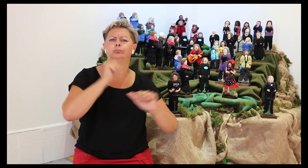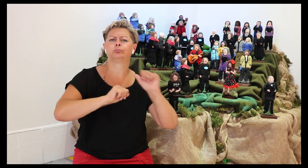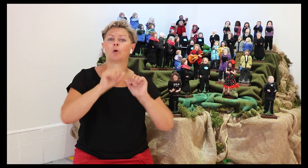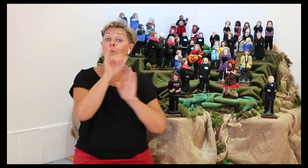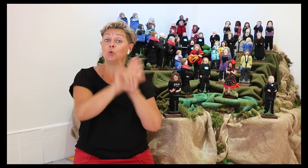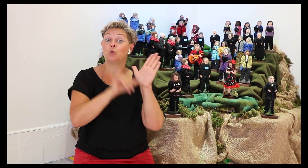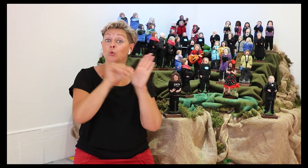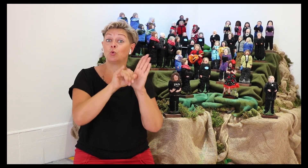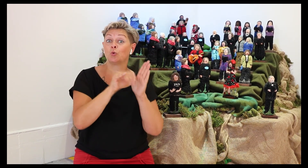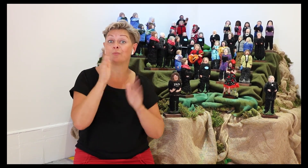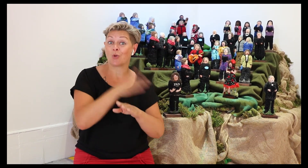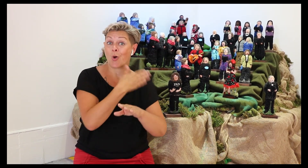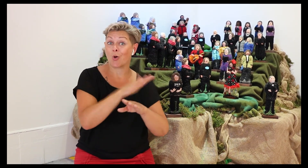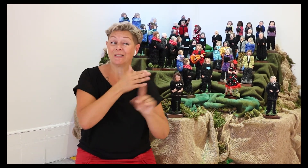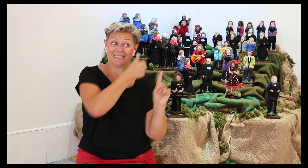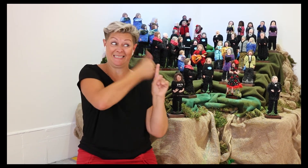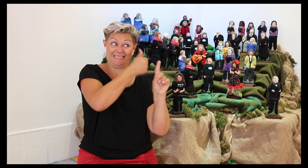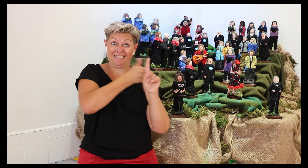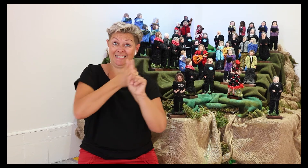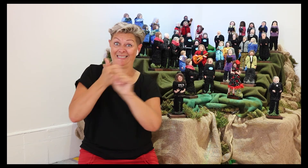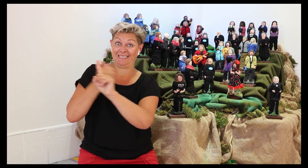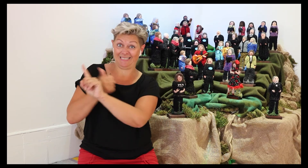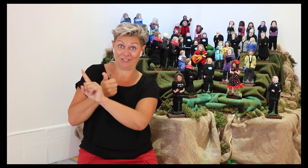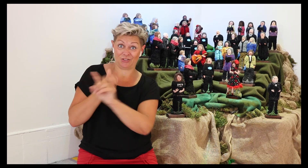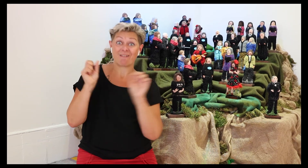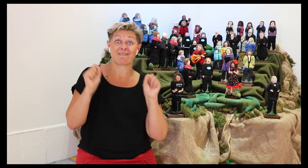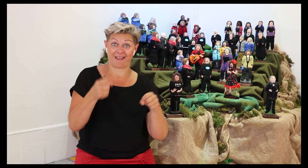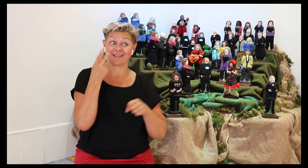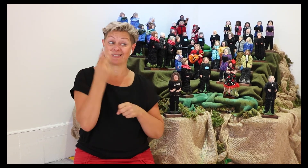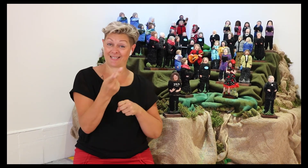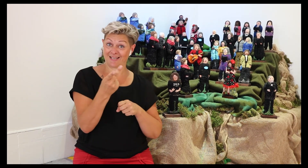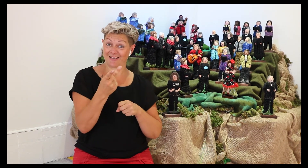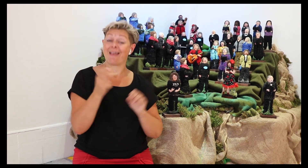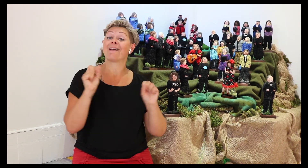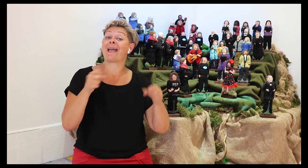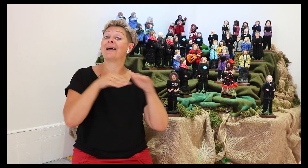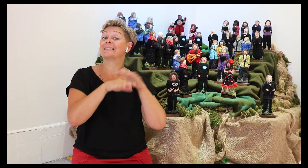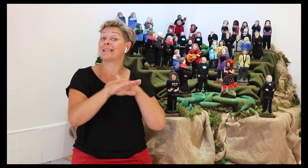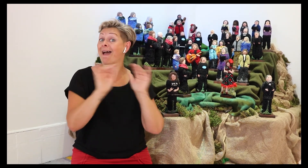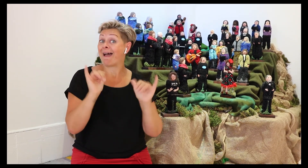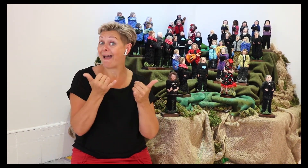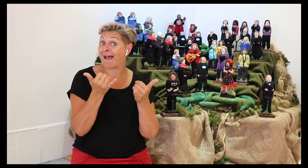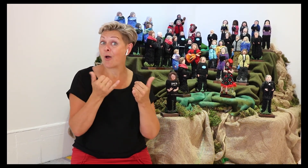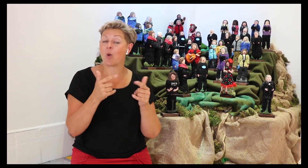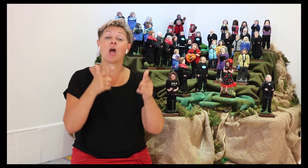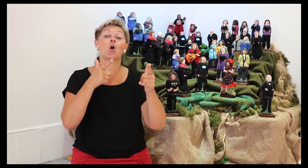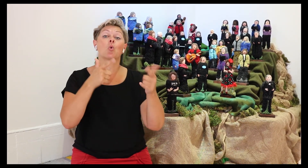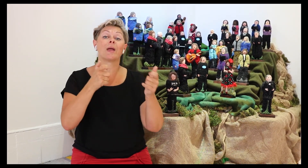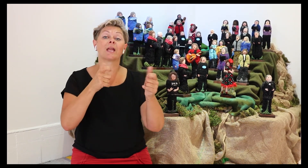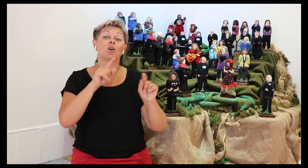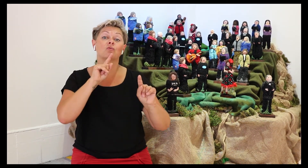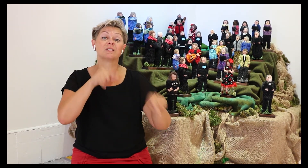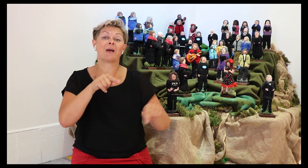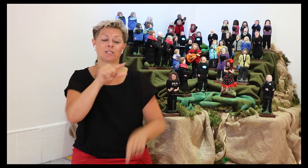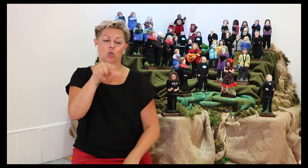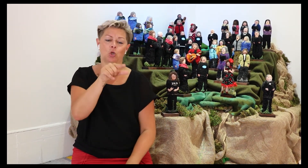YouTube songs by each of the choirs and groups. These can be accessed through the use of quick response,